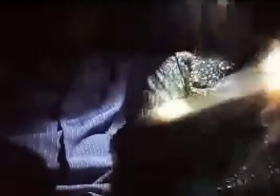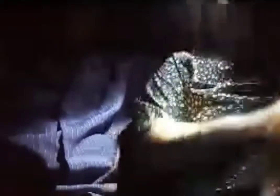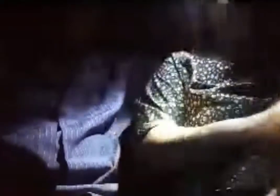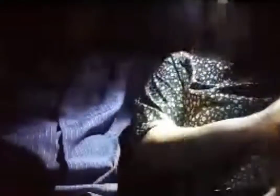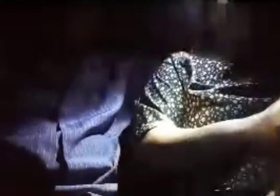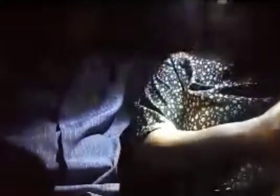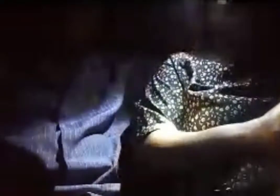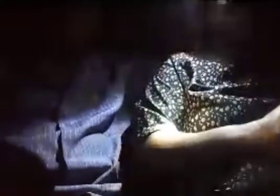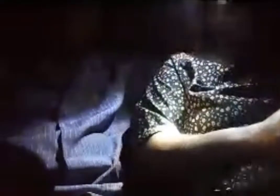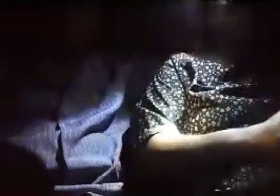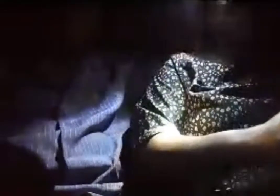742. 742.